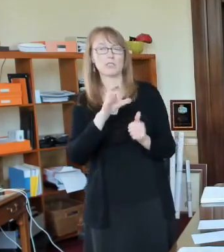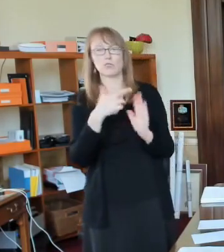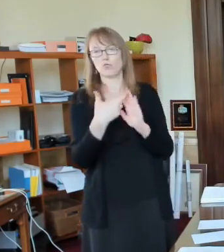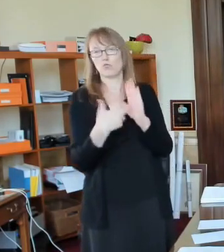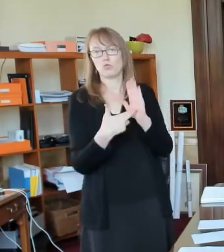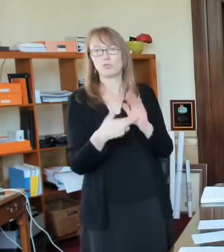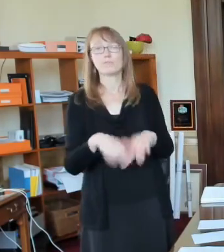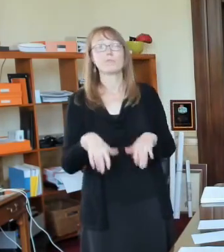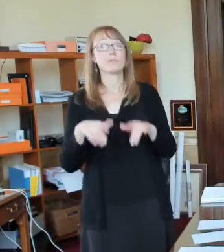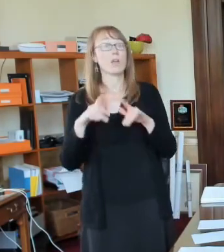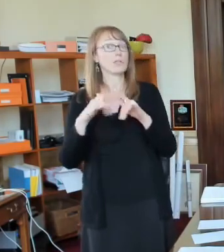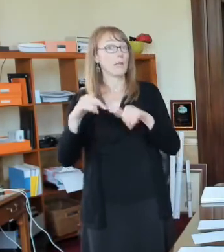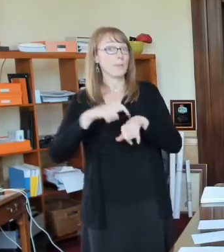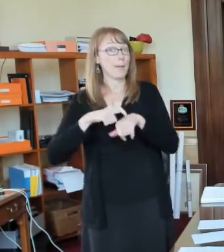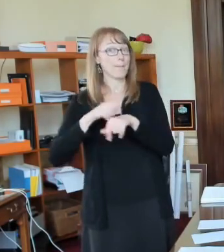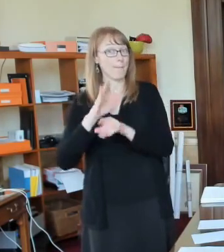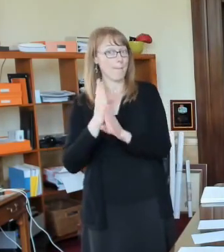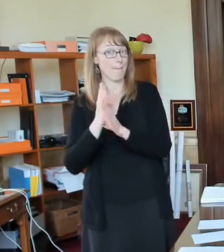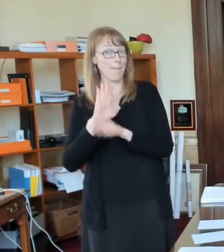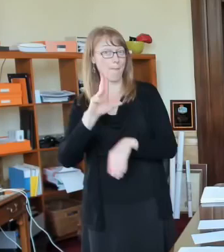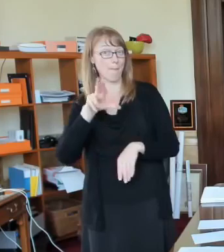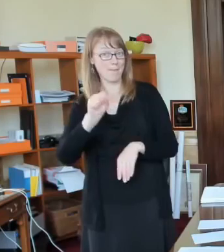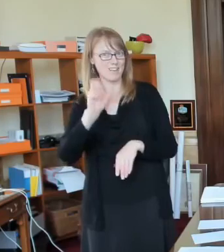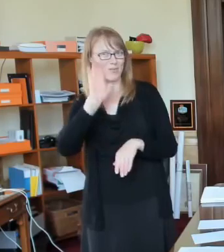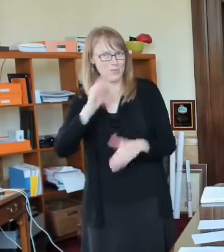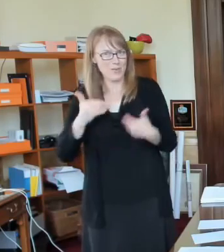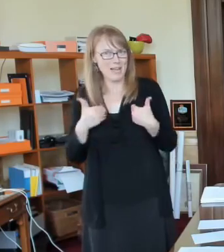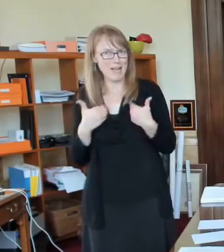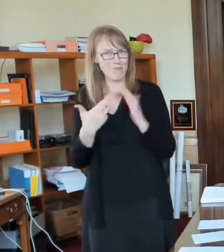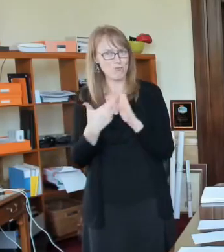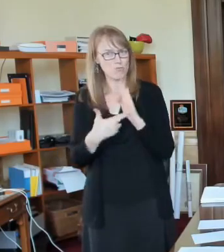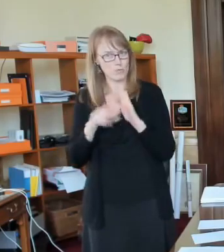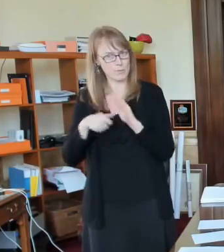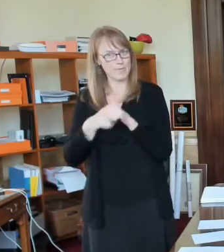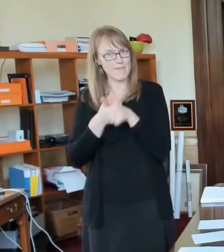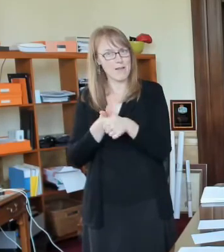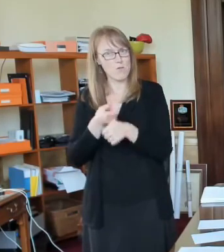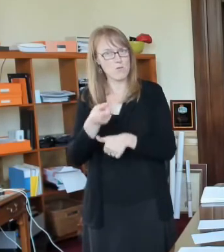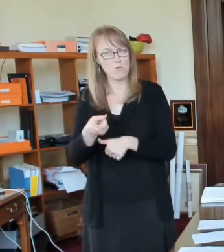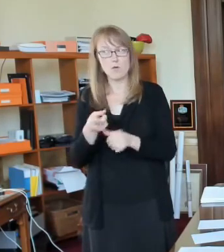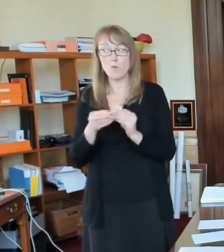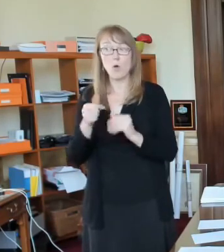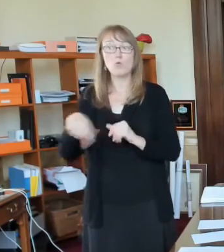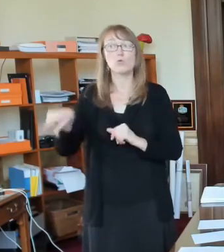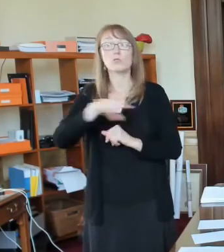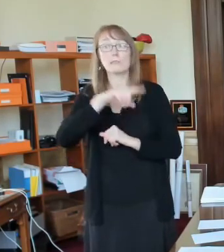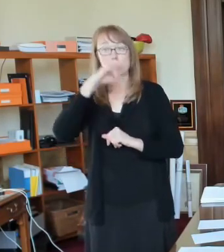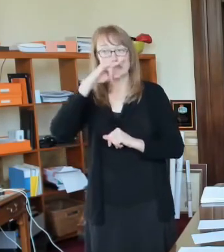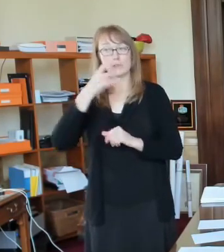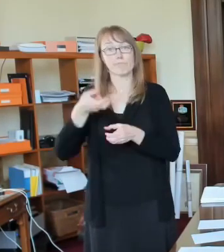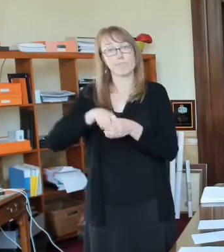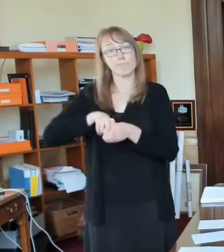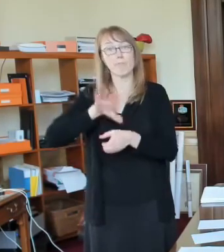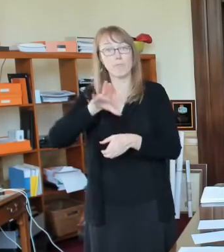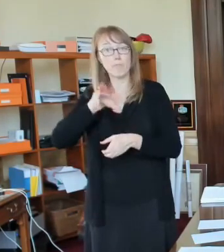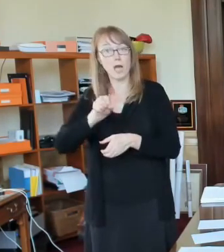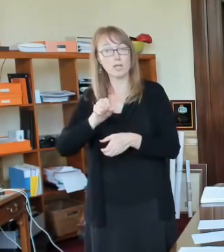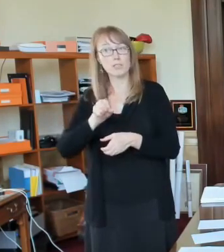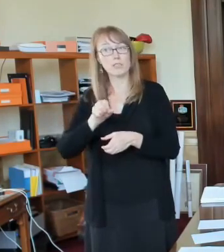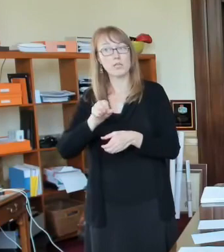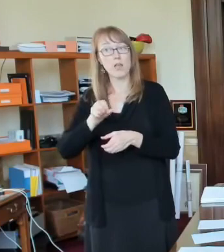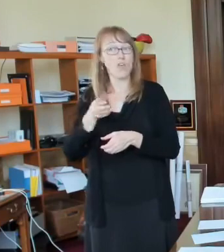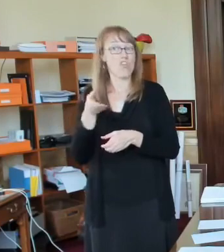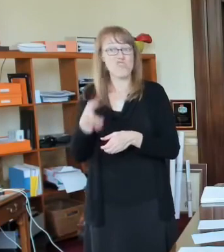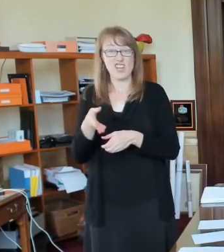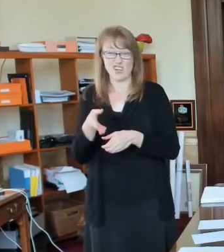buses. Most of our kids, not all, but a lot of our kids in the city do take a bus to school, gotta wear a mask. You know, this is gonna